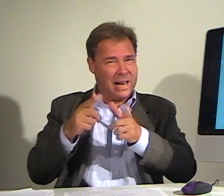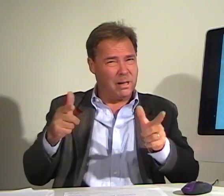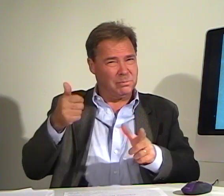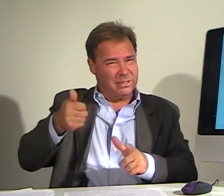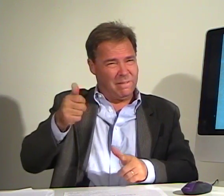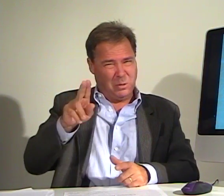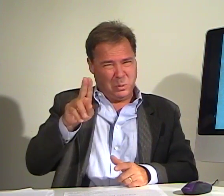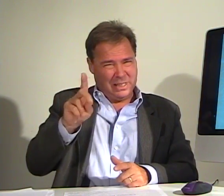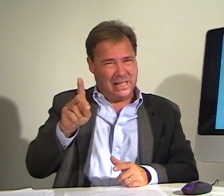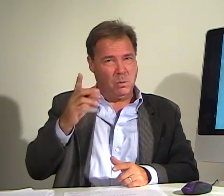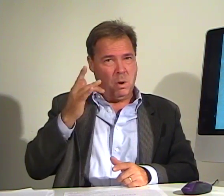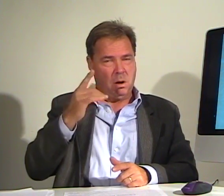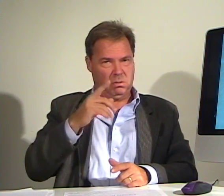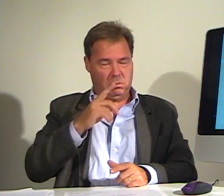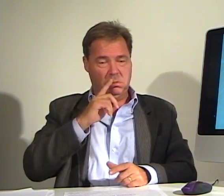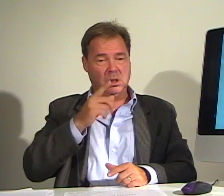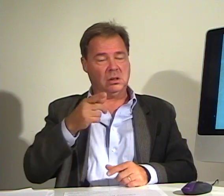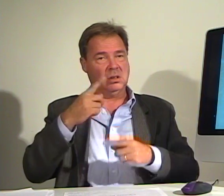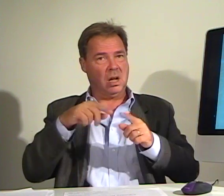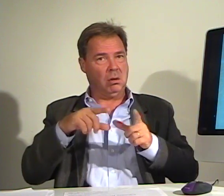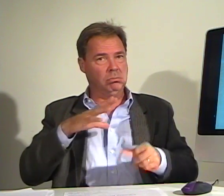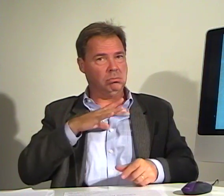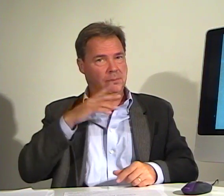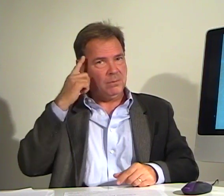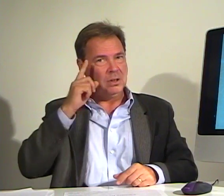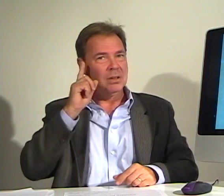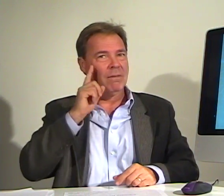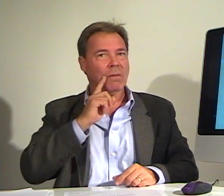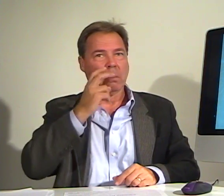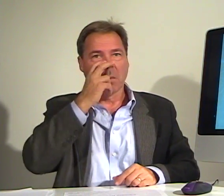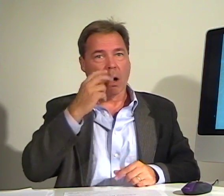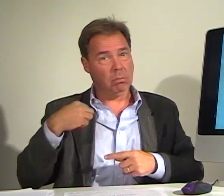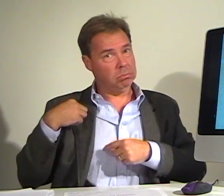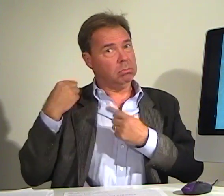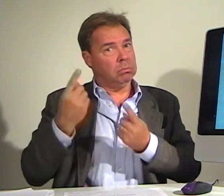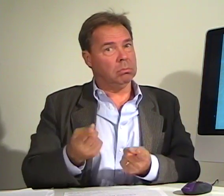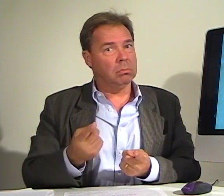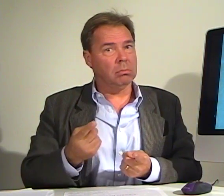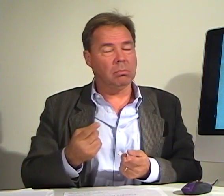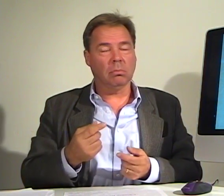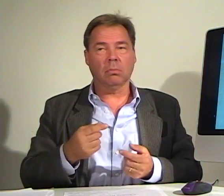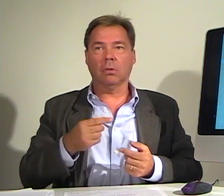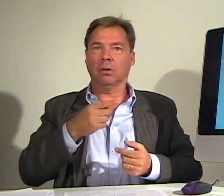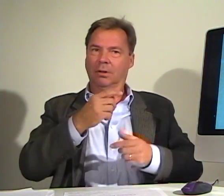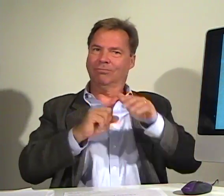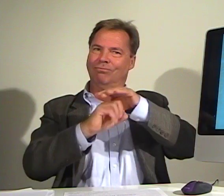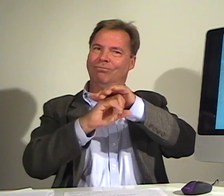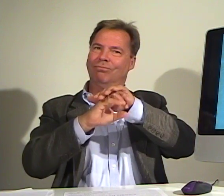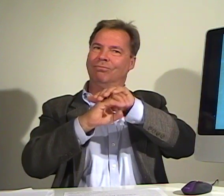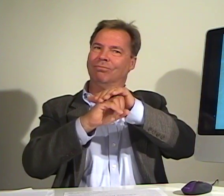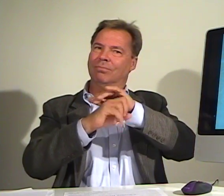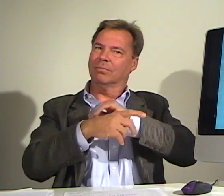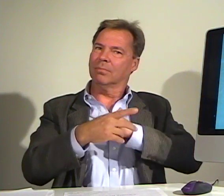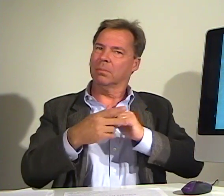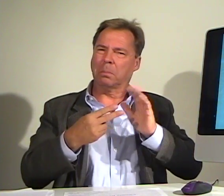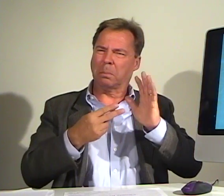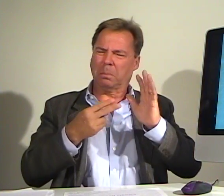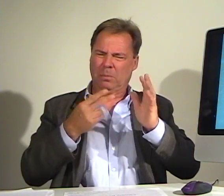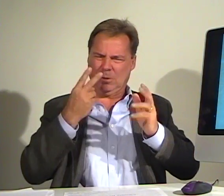Martha's Vineyard, we see that language really can be a universal design. Another notion is when we see